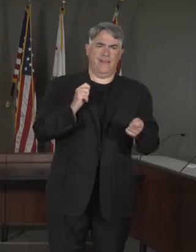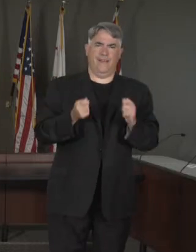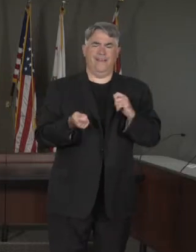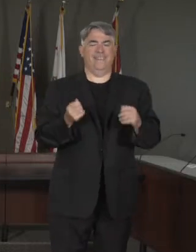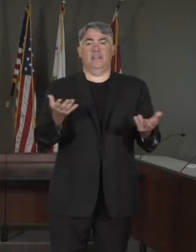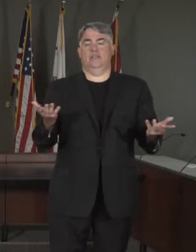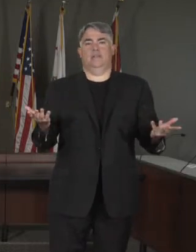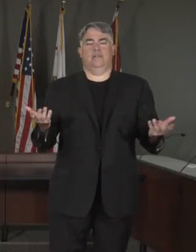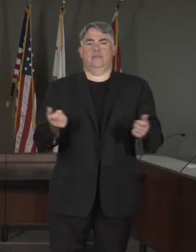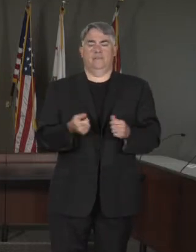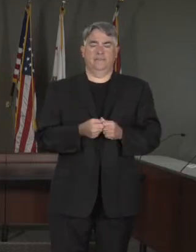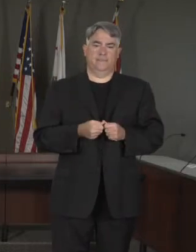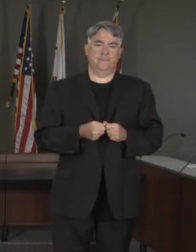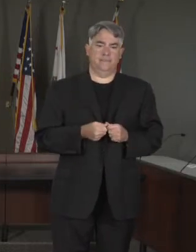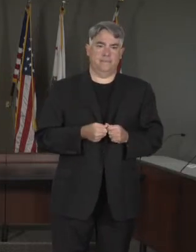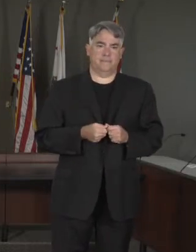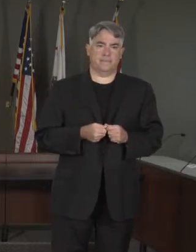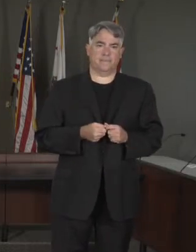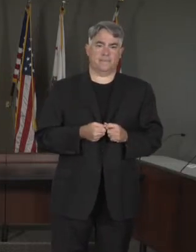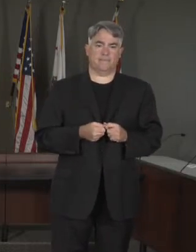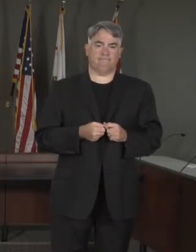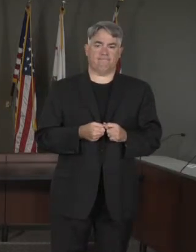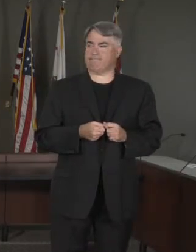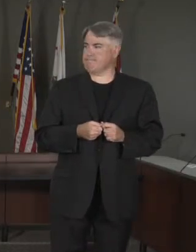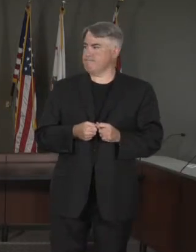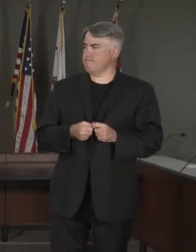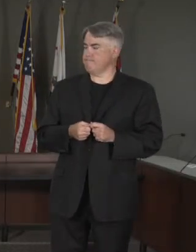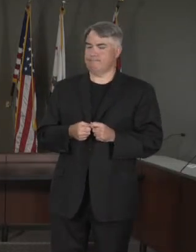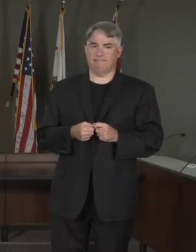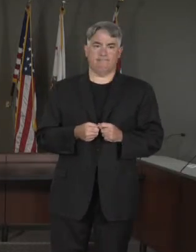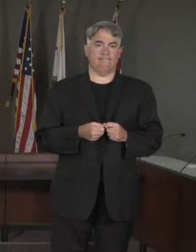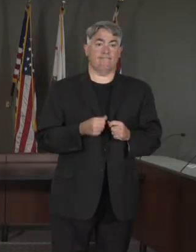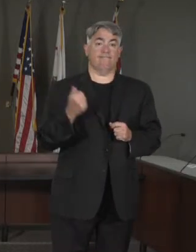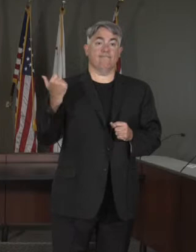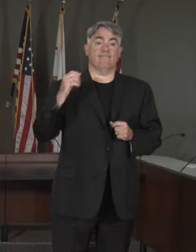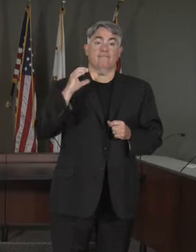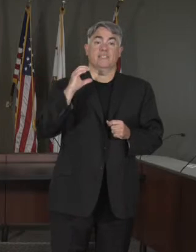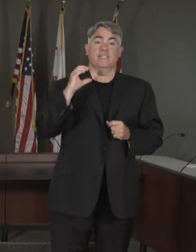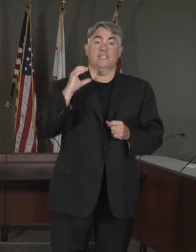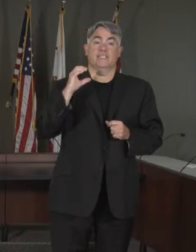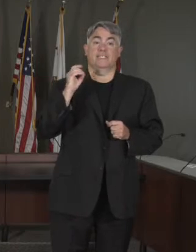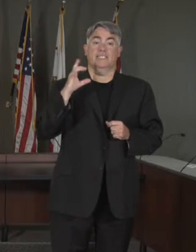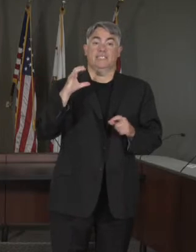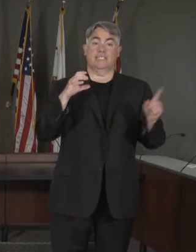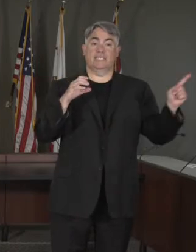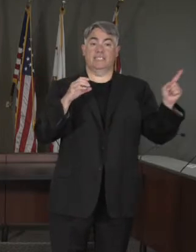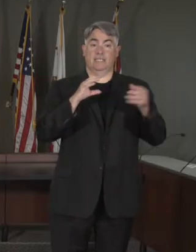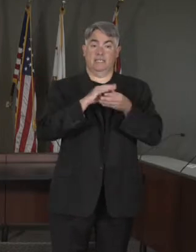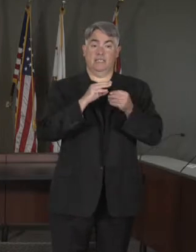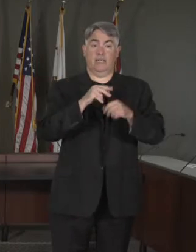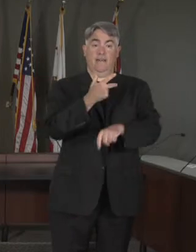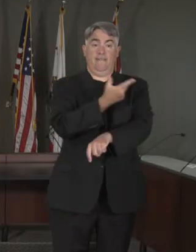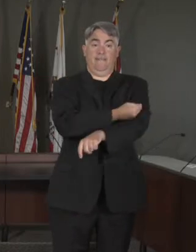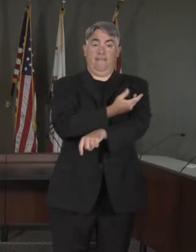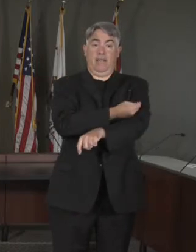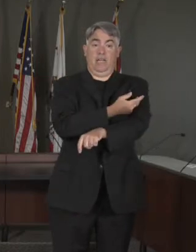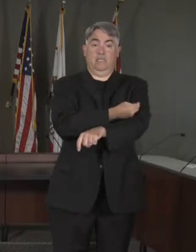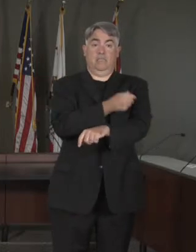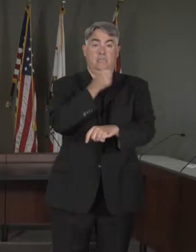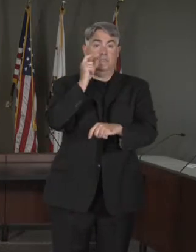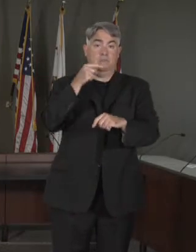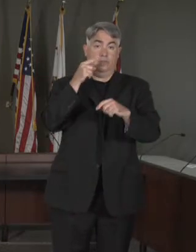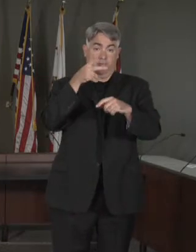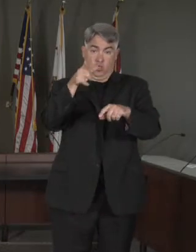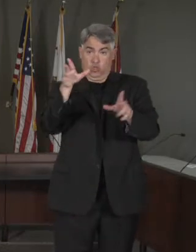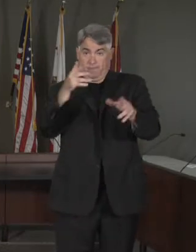graphic, there is no situation where a person vaccinated should wear a mask. But